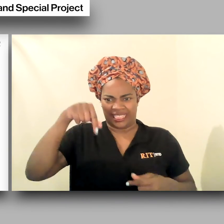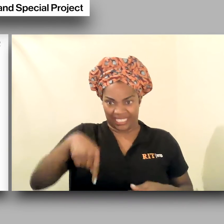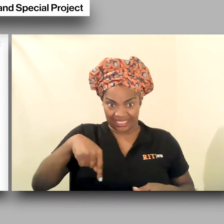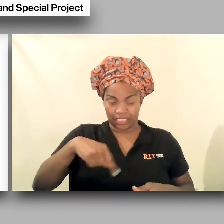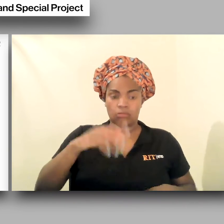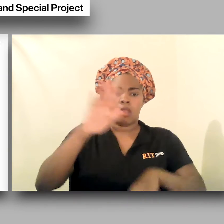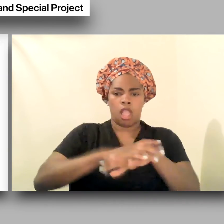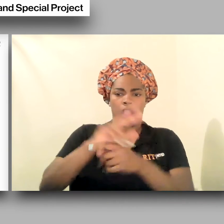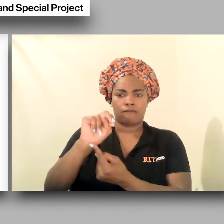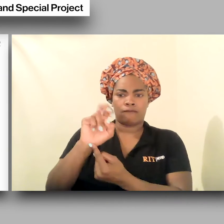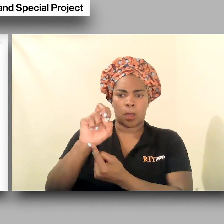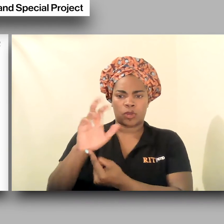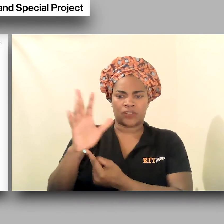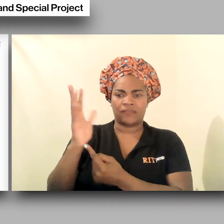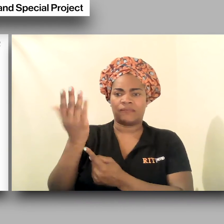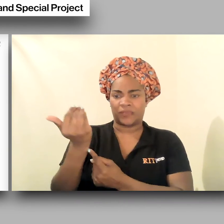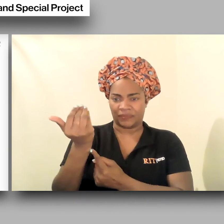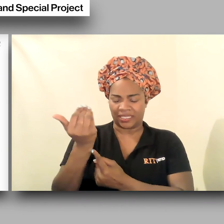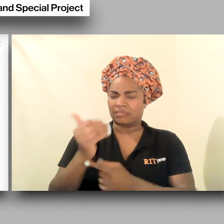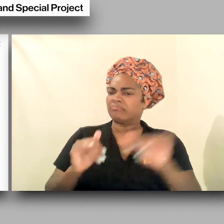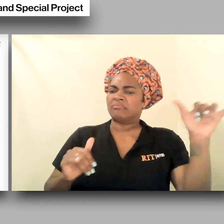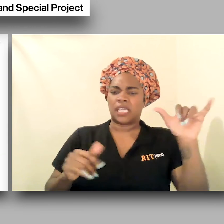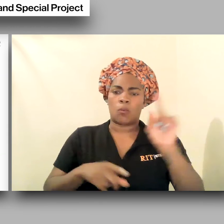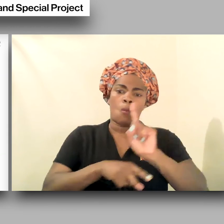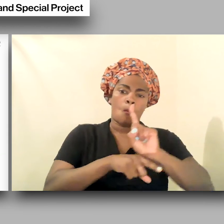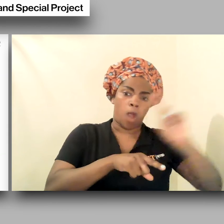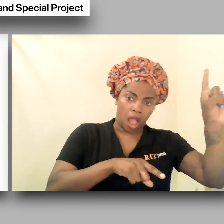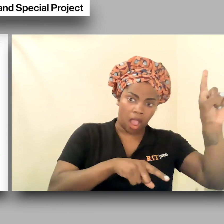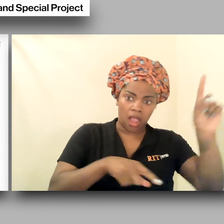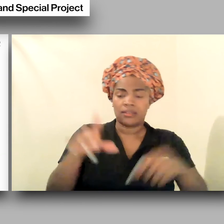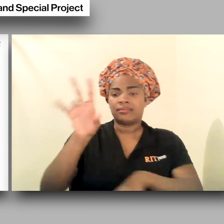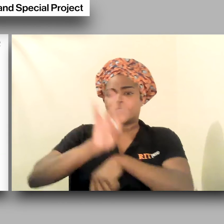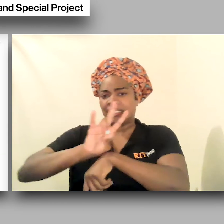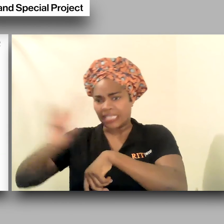event from March 14th.